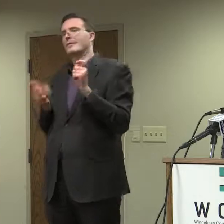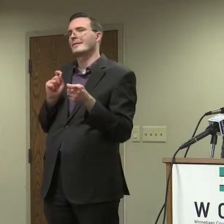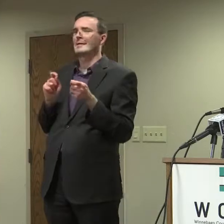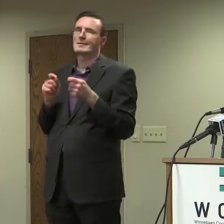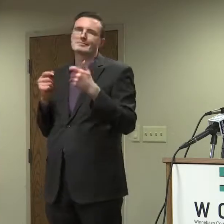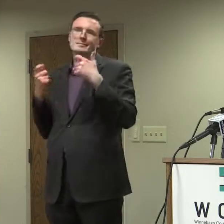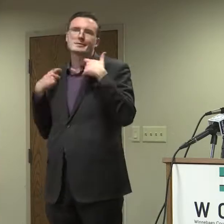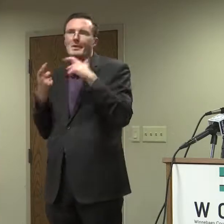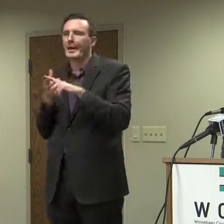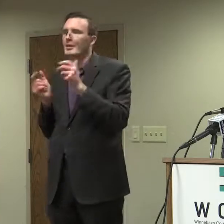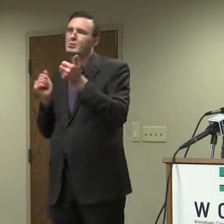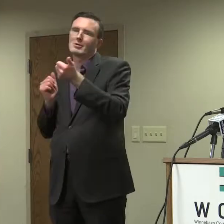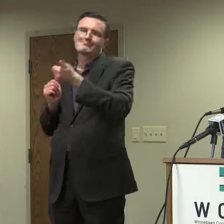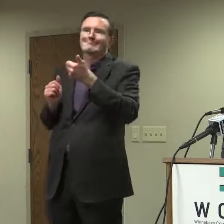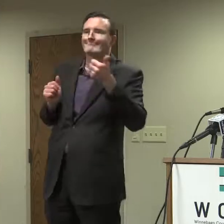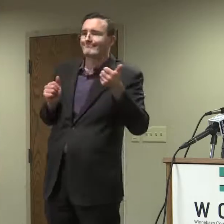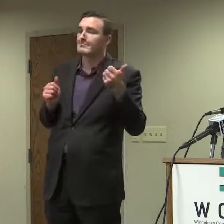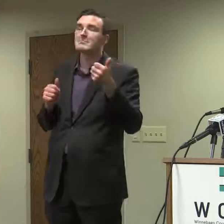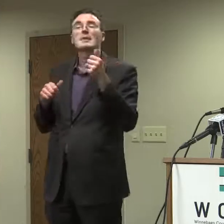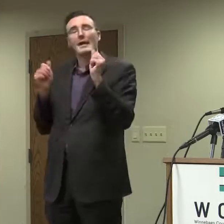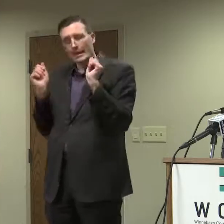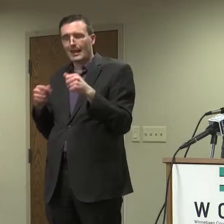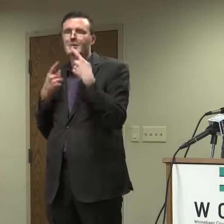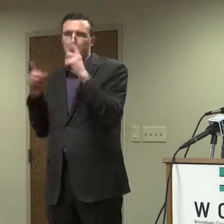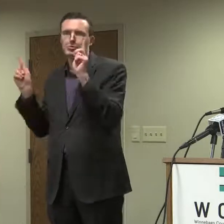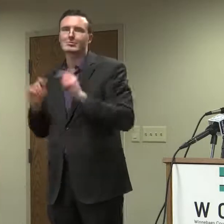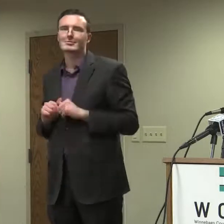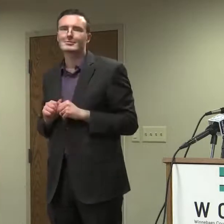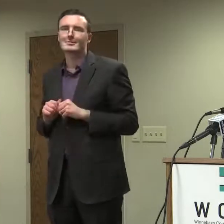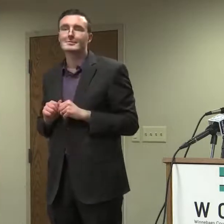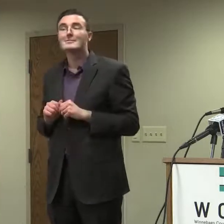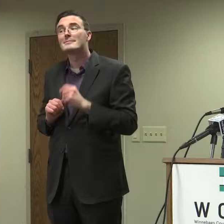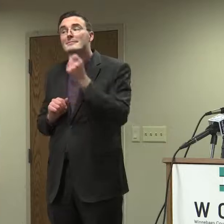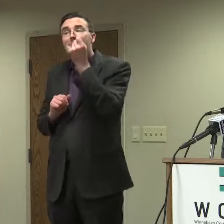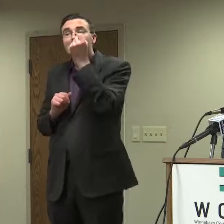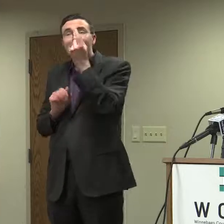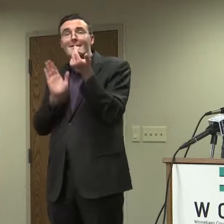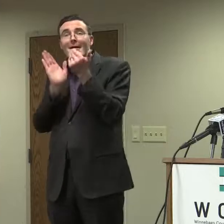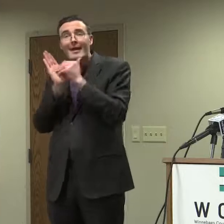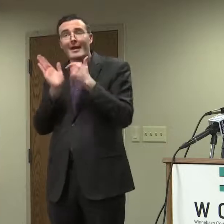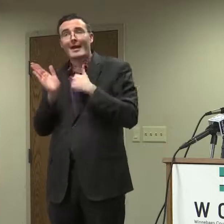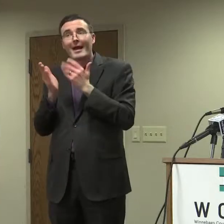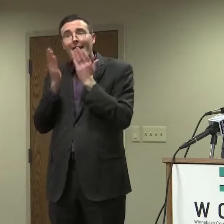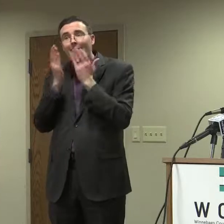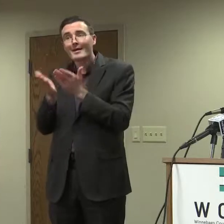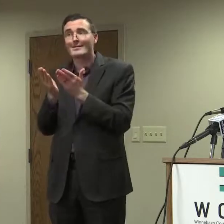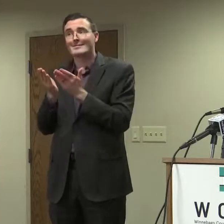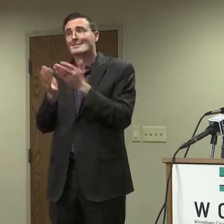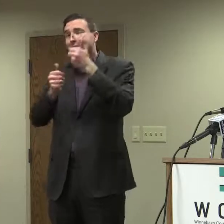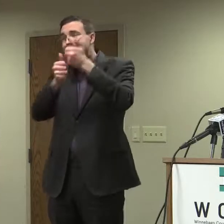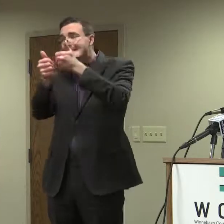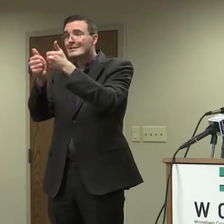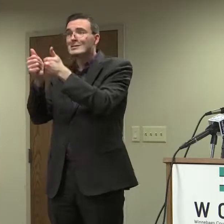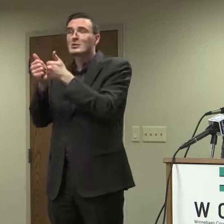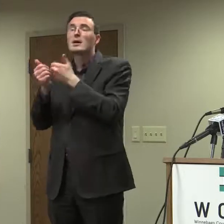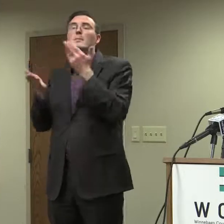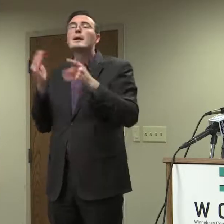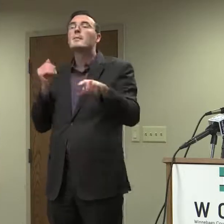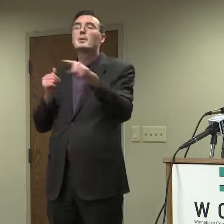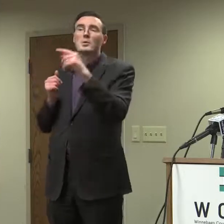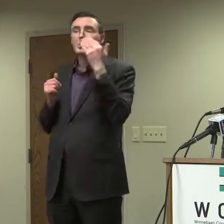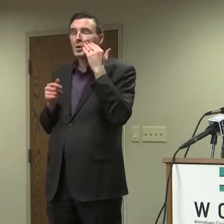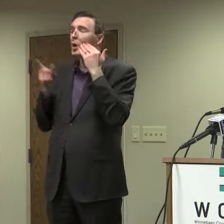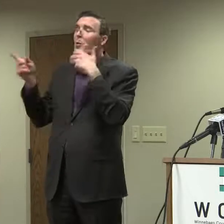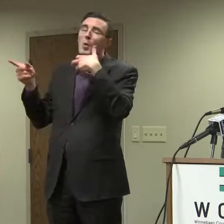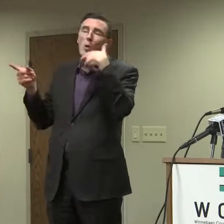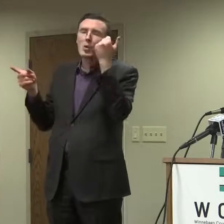questions. But again, I encourage each one of us, you know, do you know an older person that doesn't, and I shouldn't say